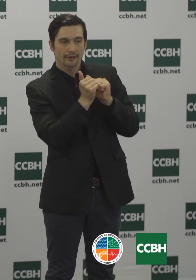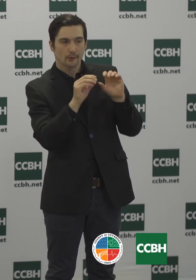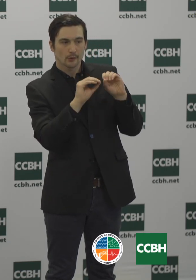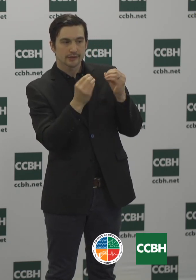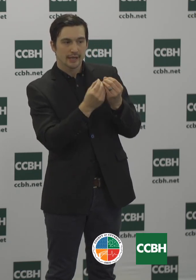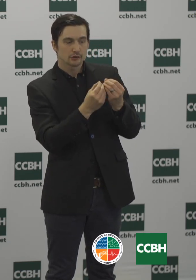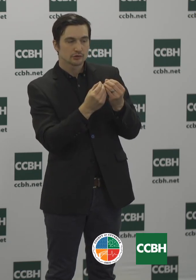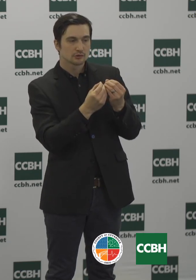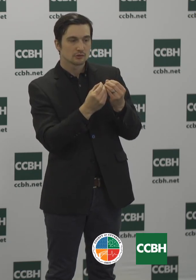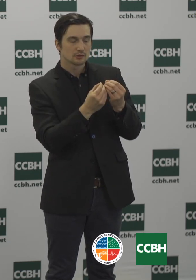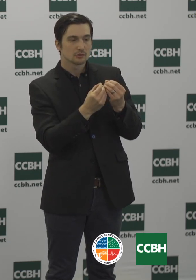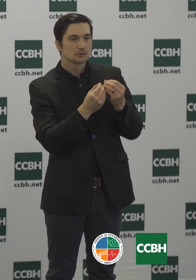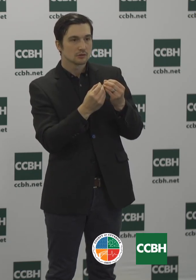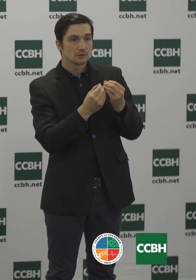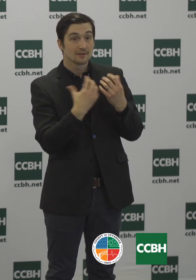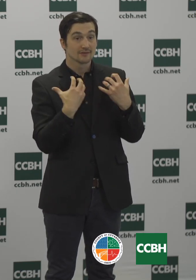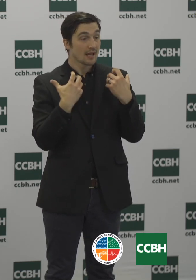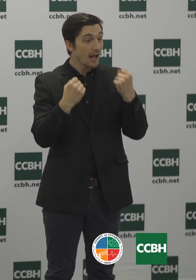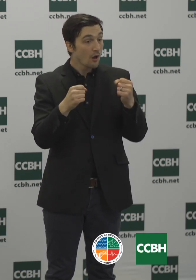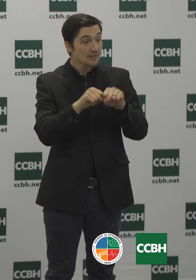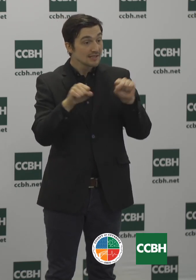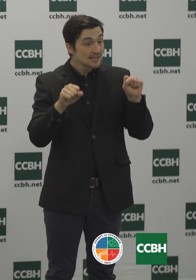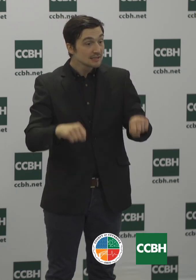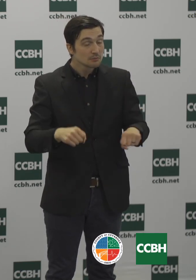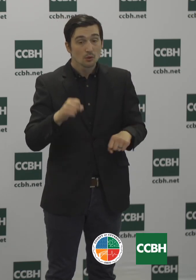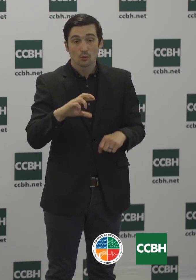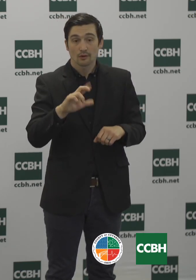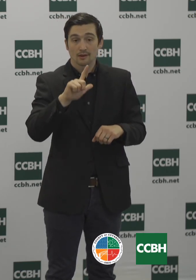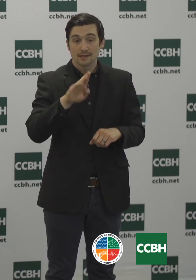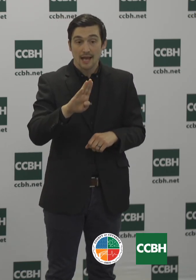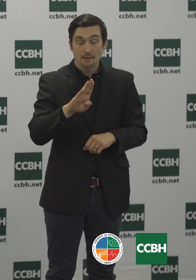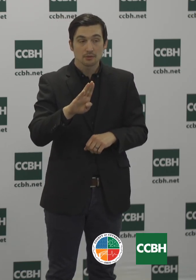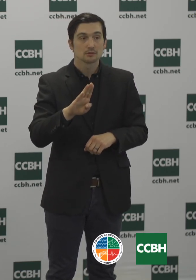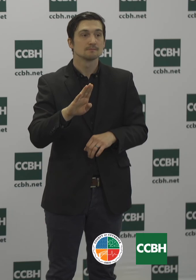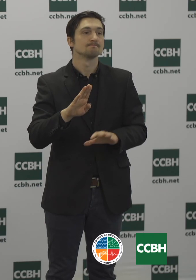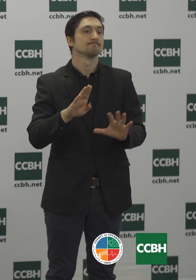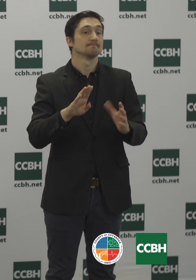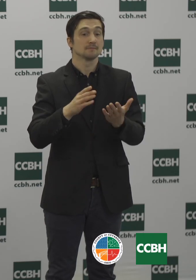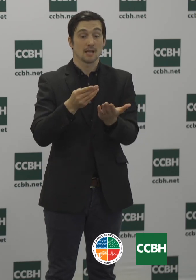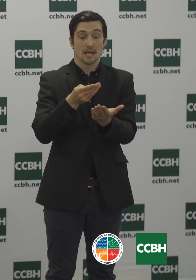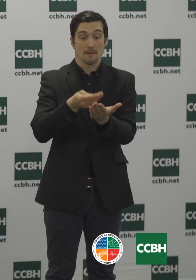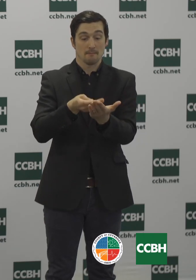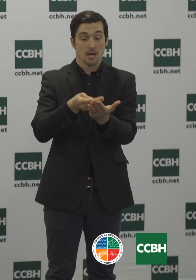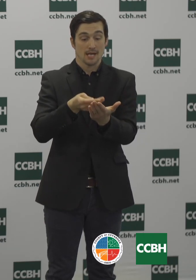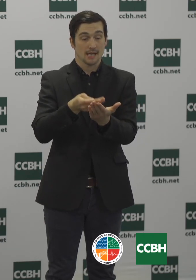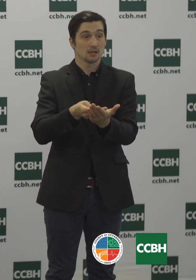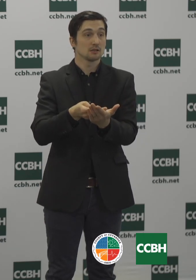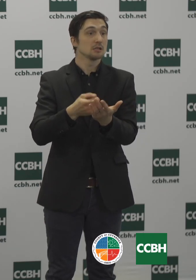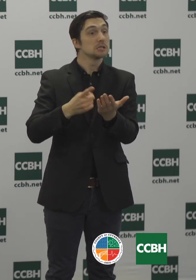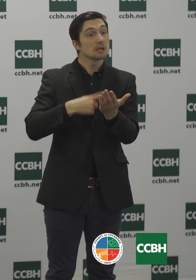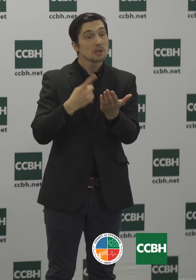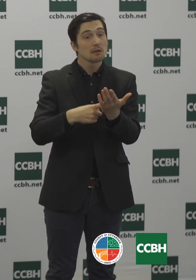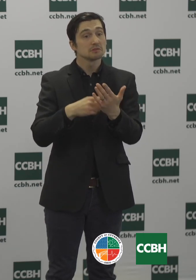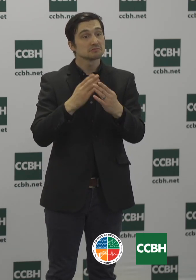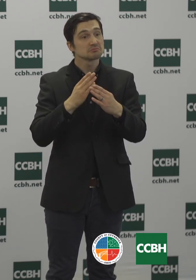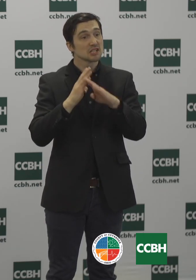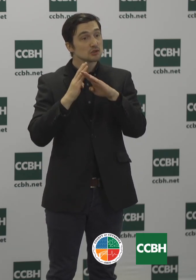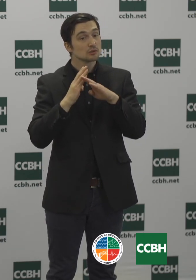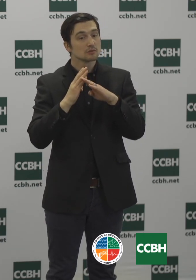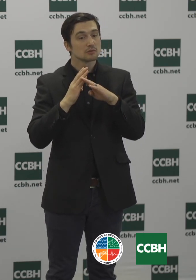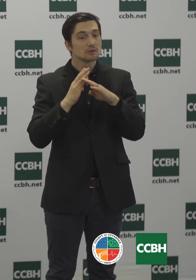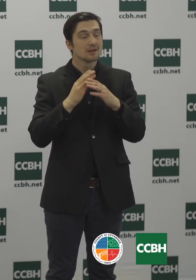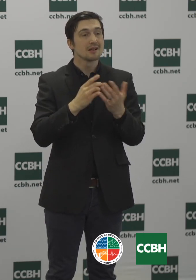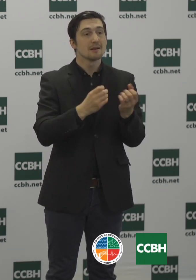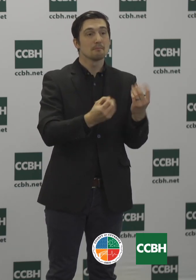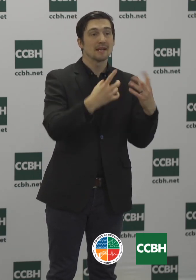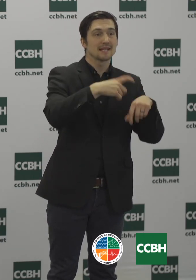it one of the health systems or a lab, to do that? And money actually is sometimes an issue. Many times